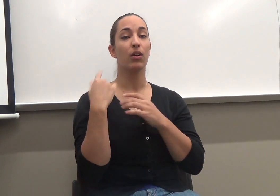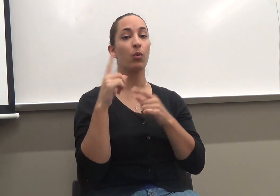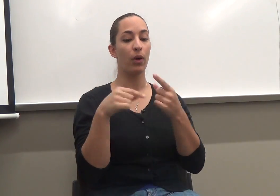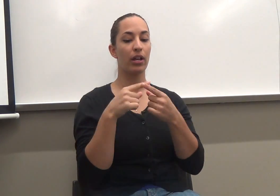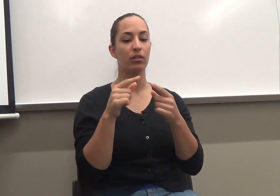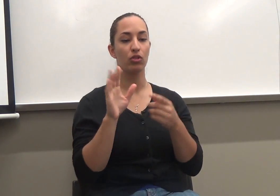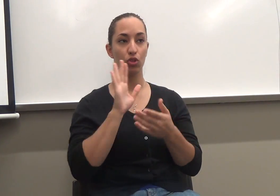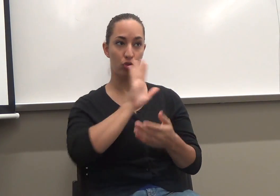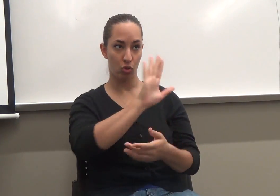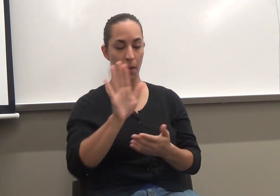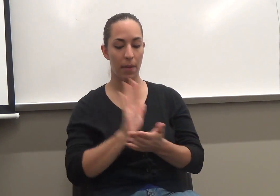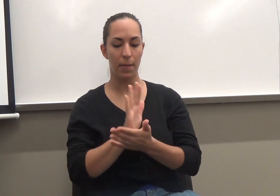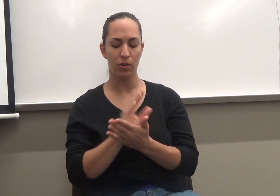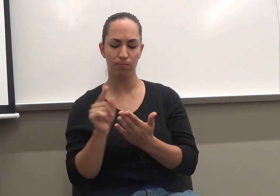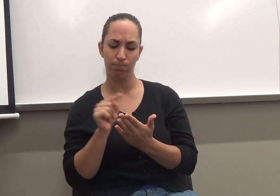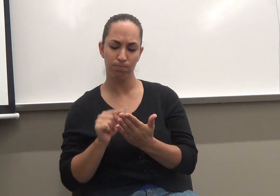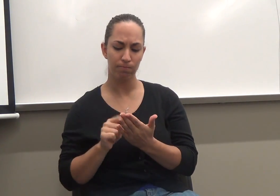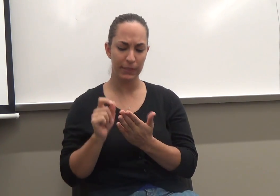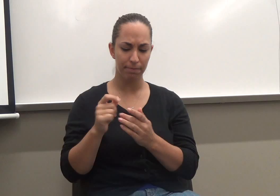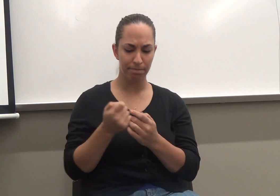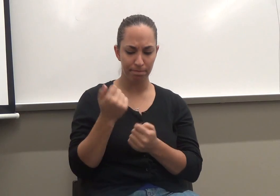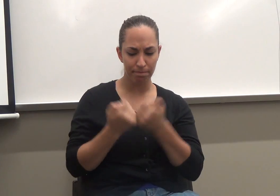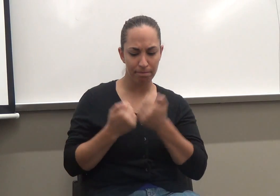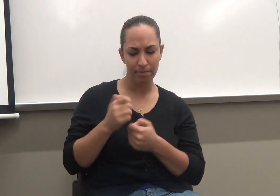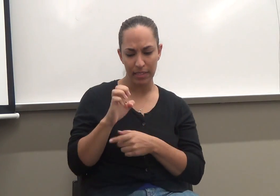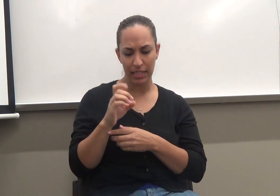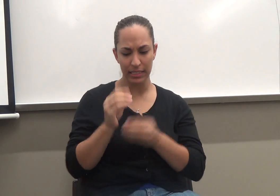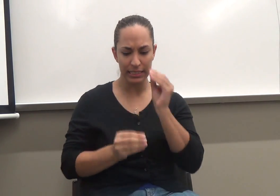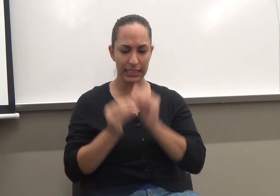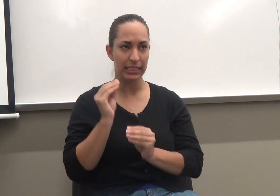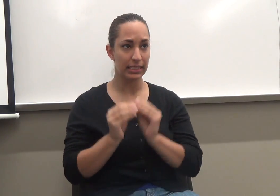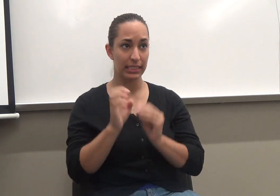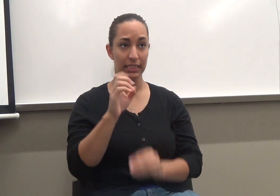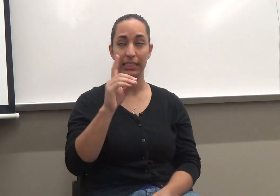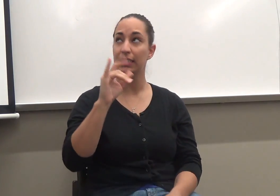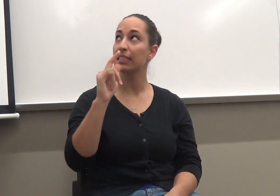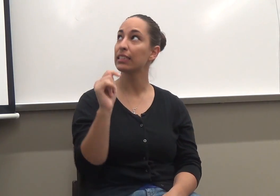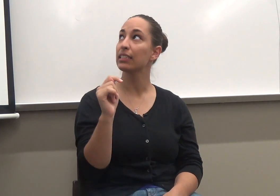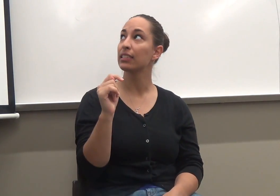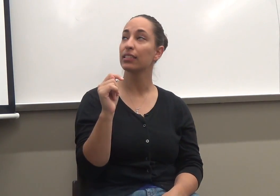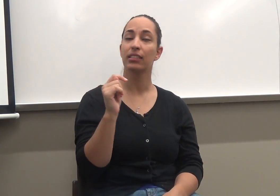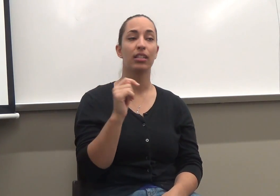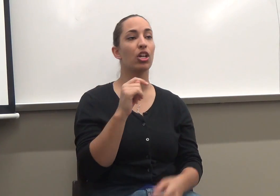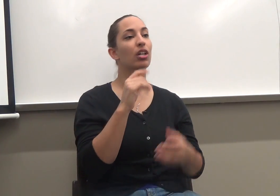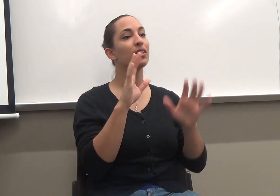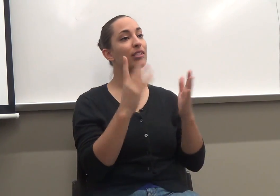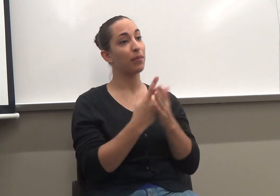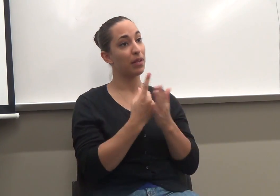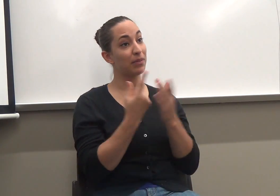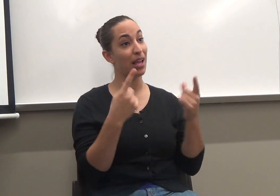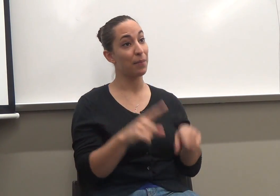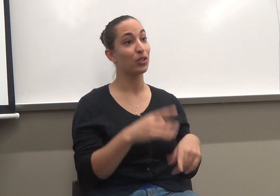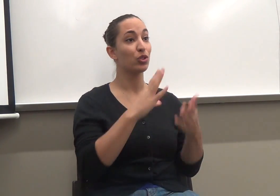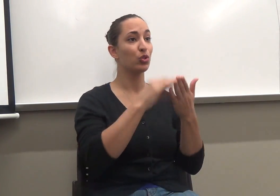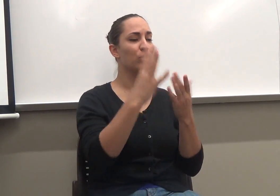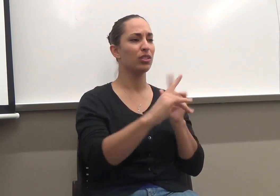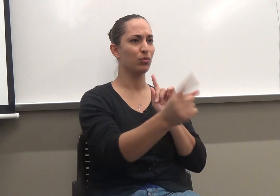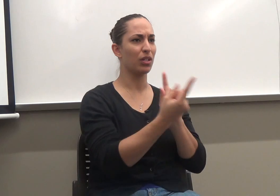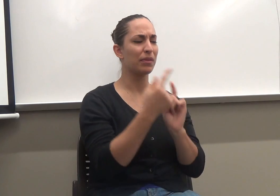your papers. And what students always say to me after we start these lessons is, wow,